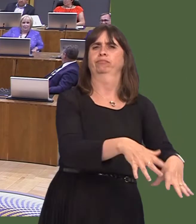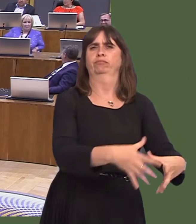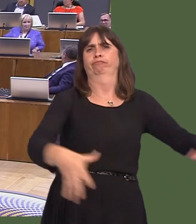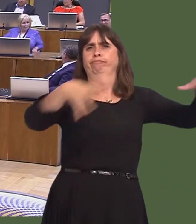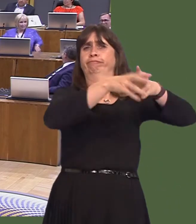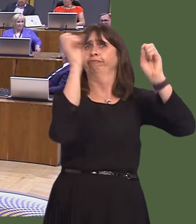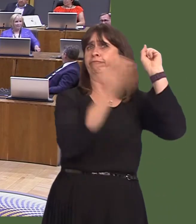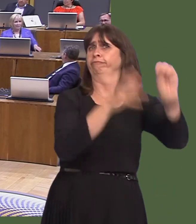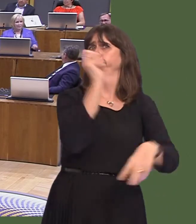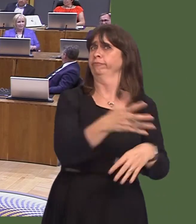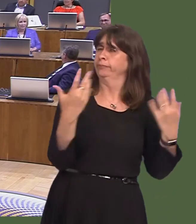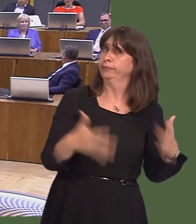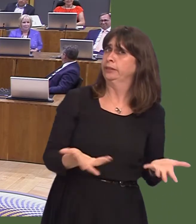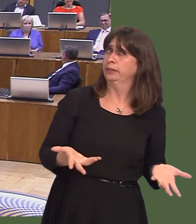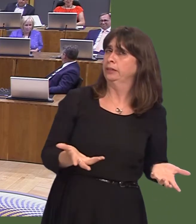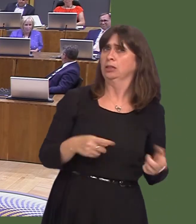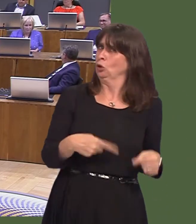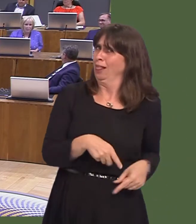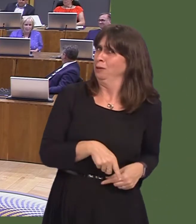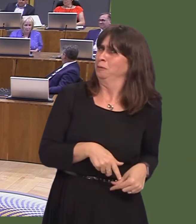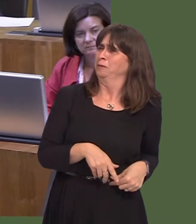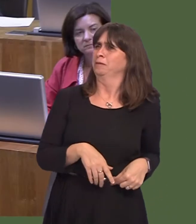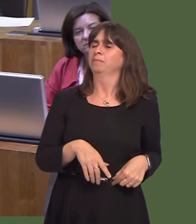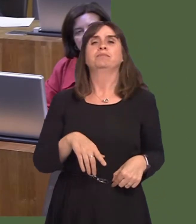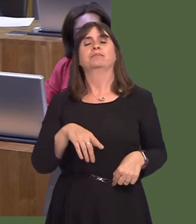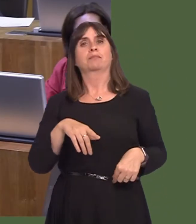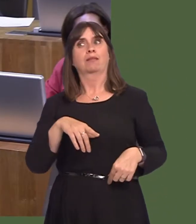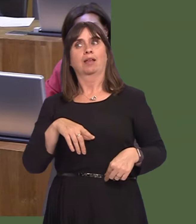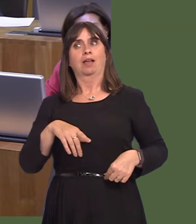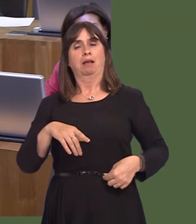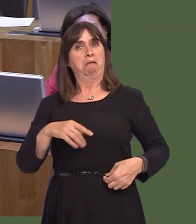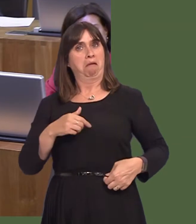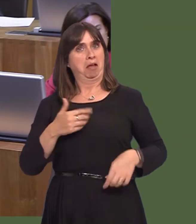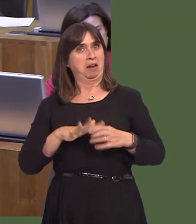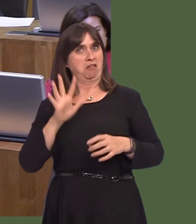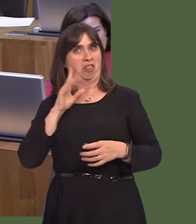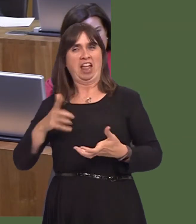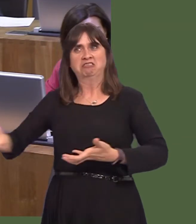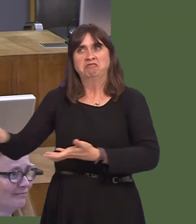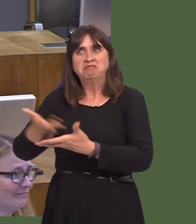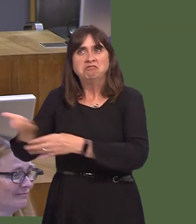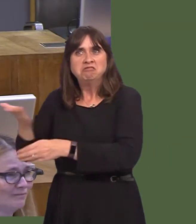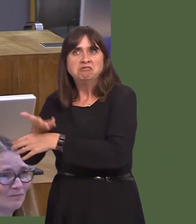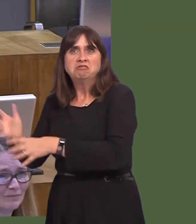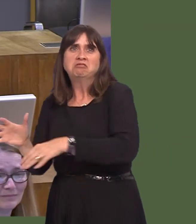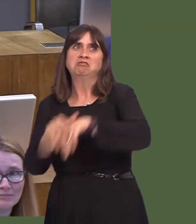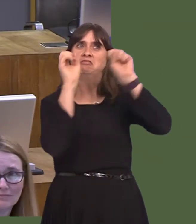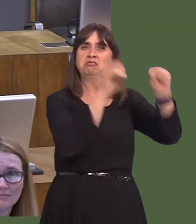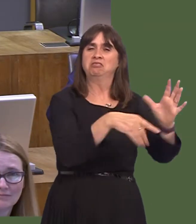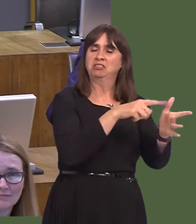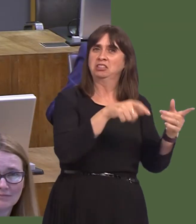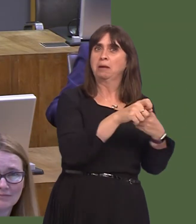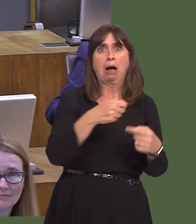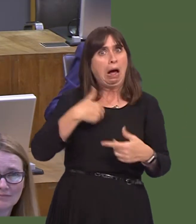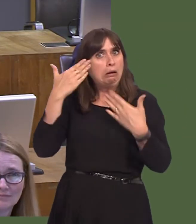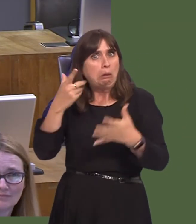it. I have not... That is a biocontrol method I've not heard proposed before. I wasn't aware that Japanese knotweed was in